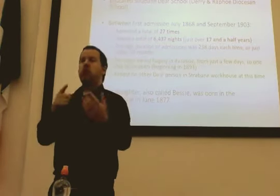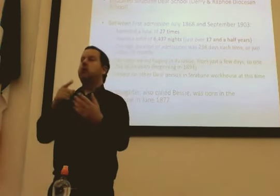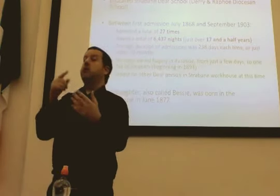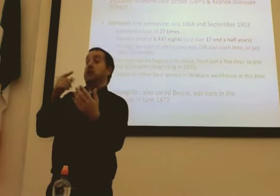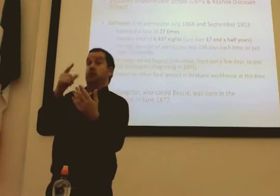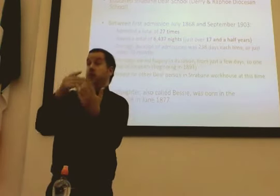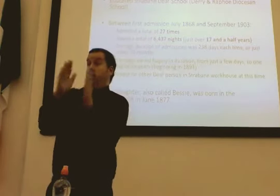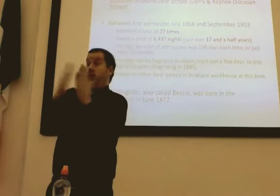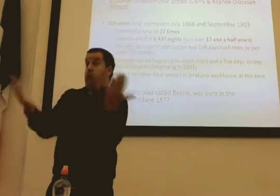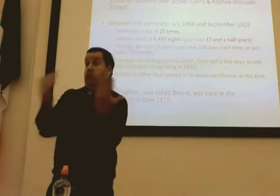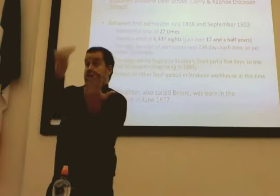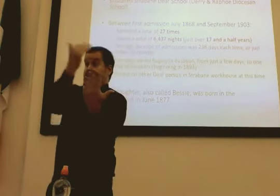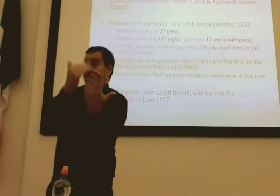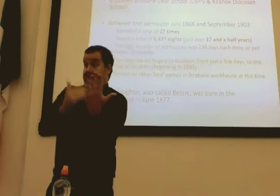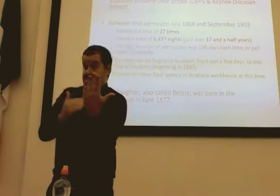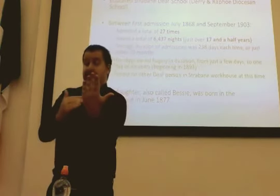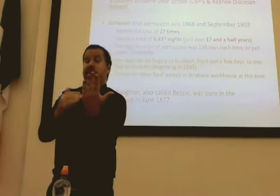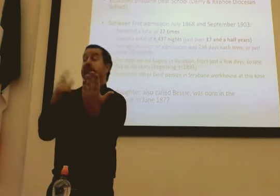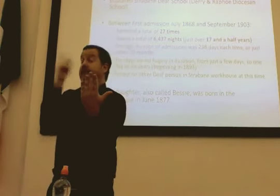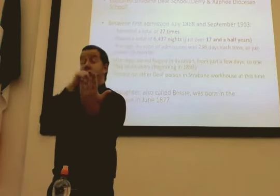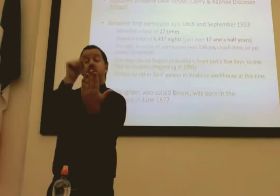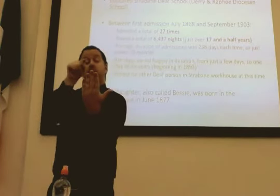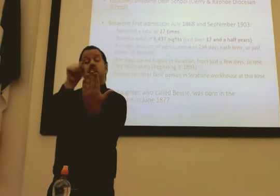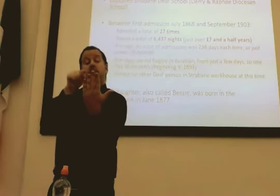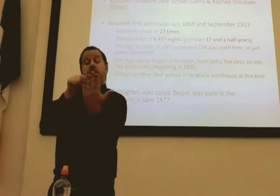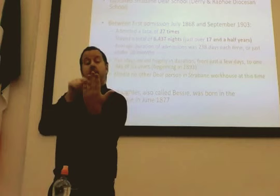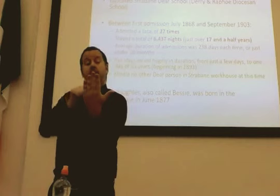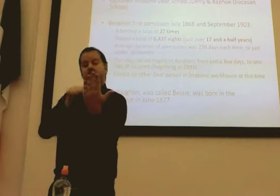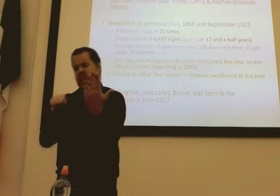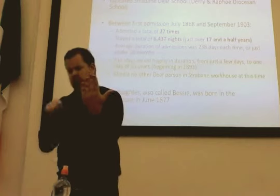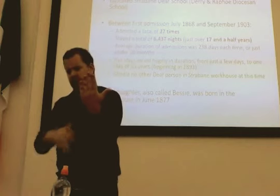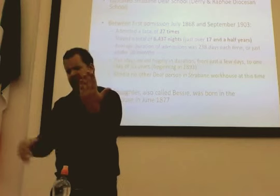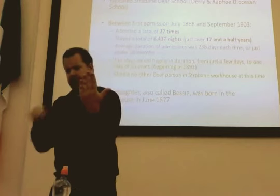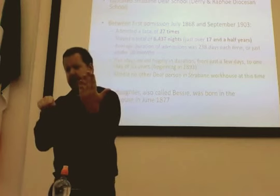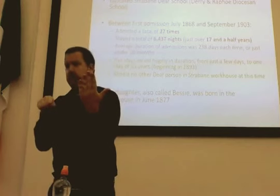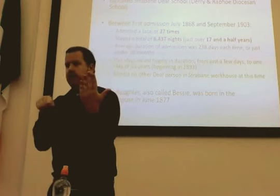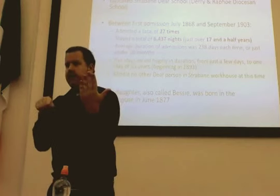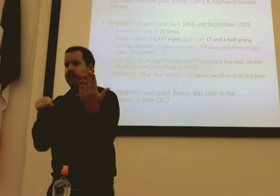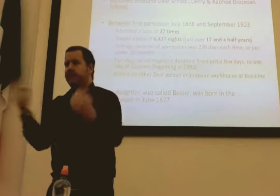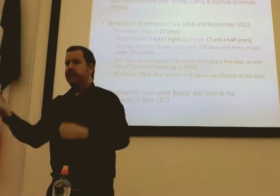So she had a daughter, we don't know who the father was, but like we say, we see her name several